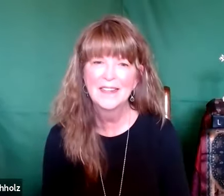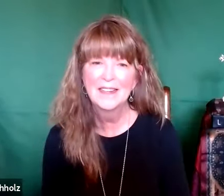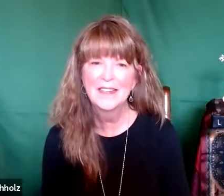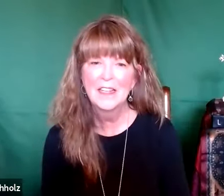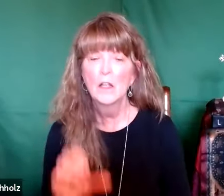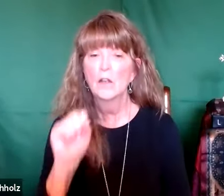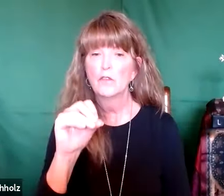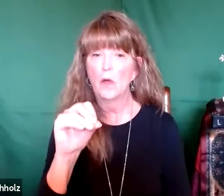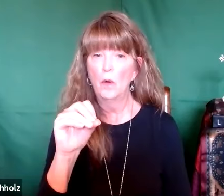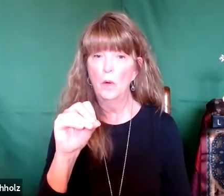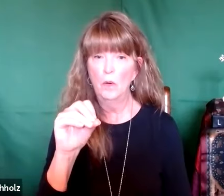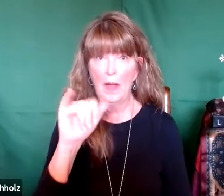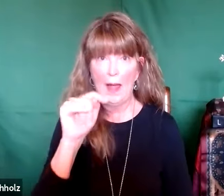anguish?